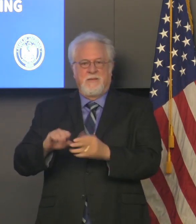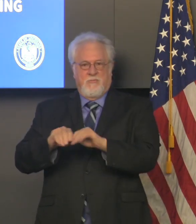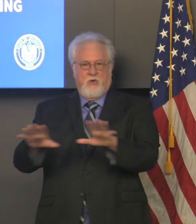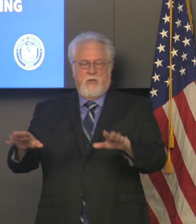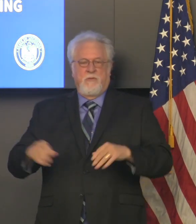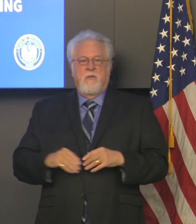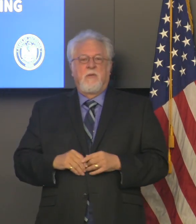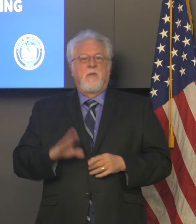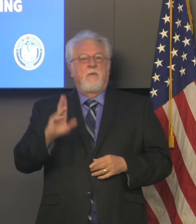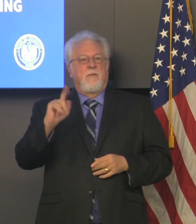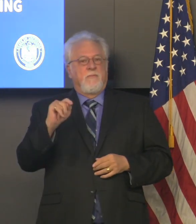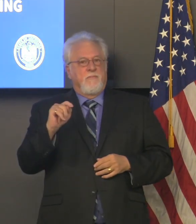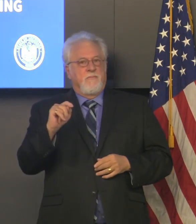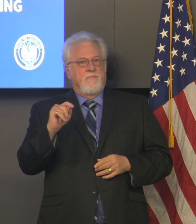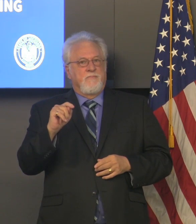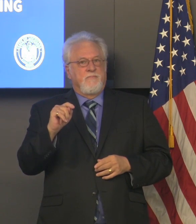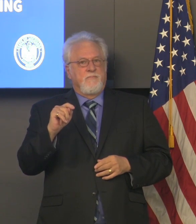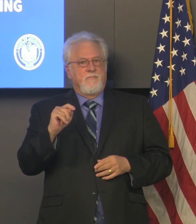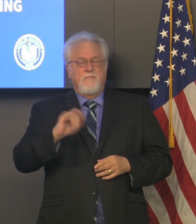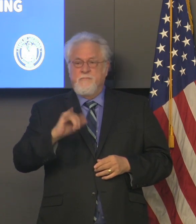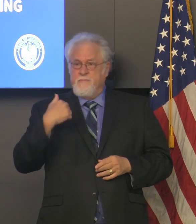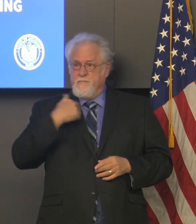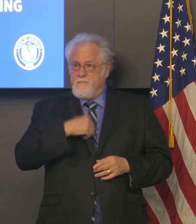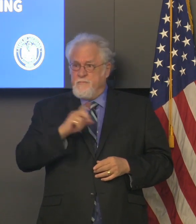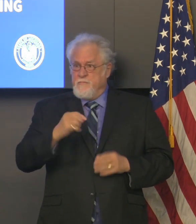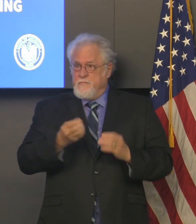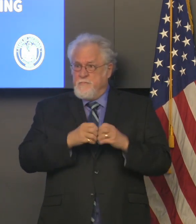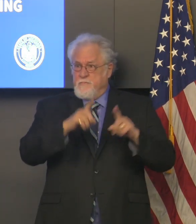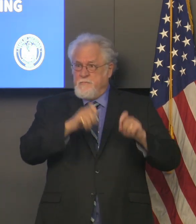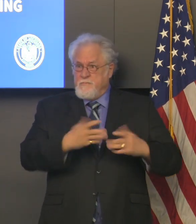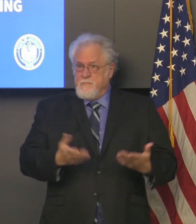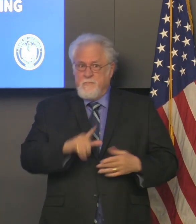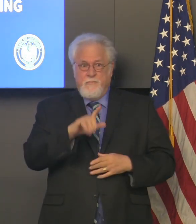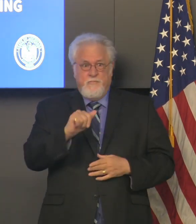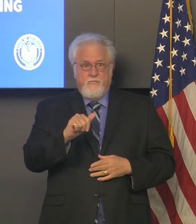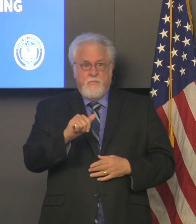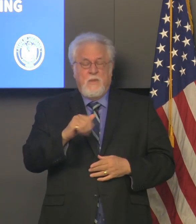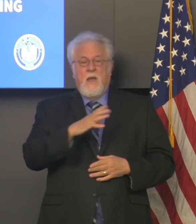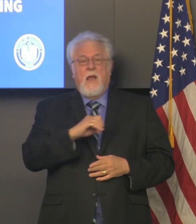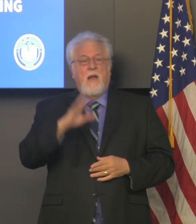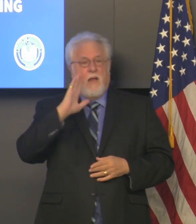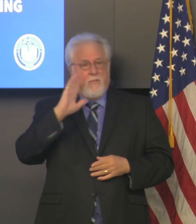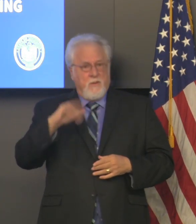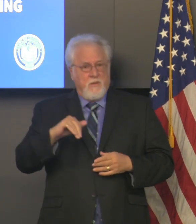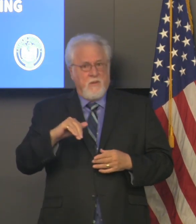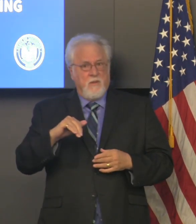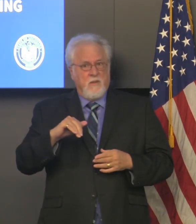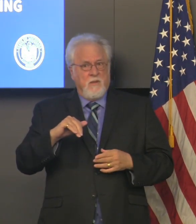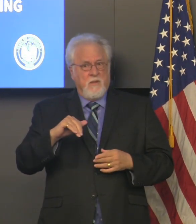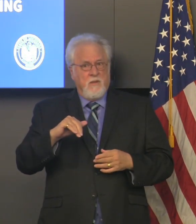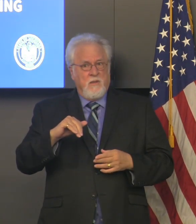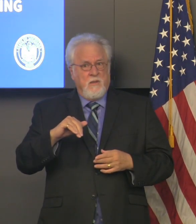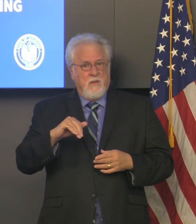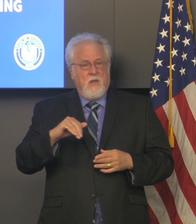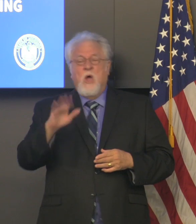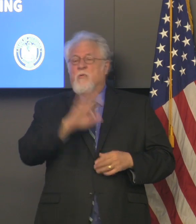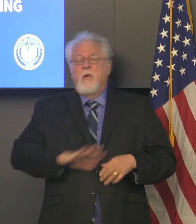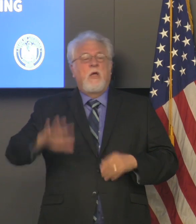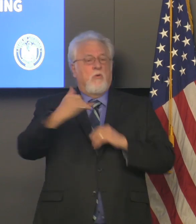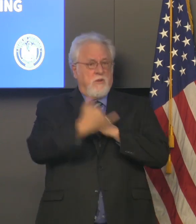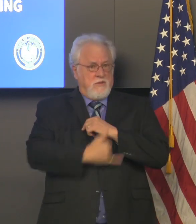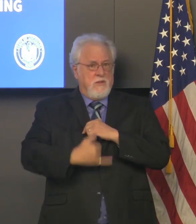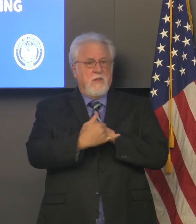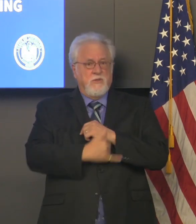spread. But just like we're doing a lot more testing here in Louisiana, and I believe the fact of the matter is, across the